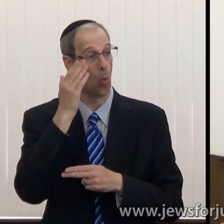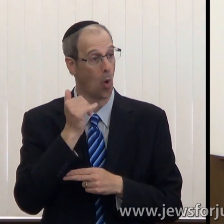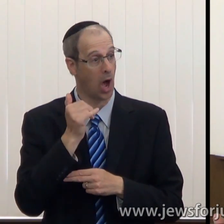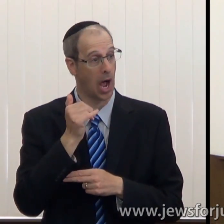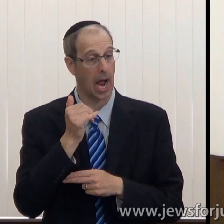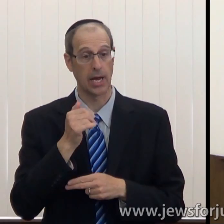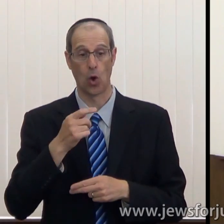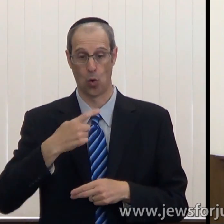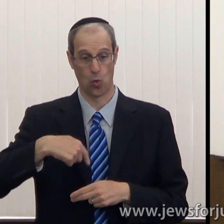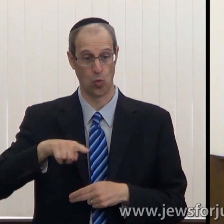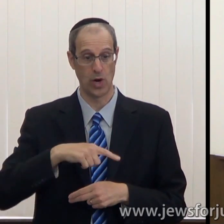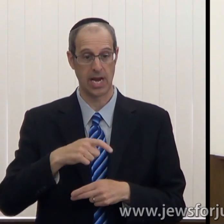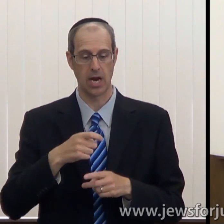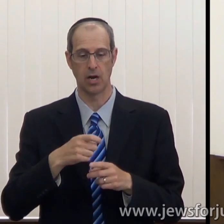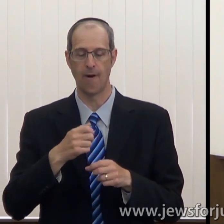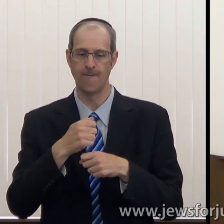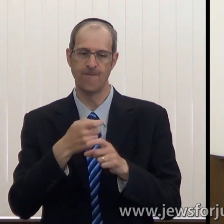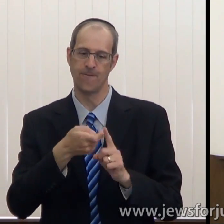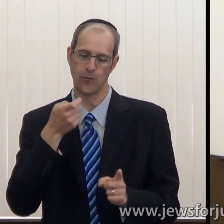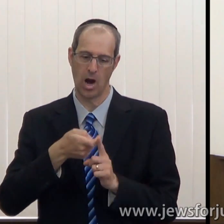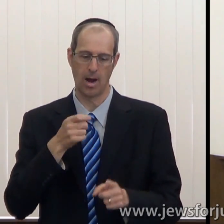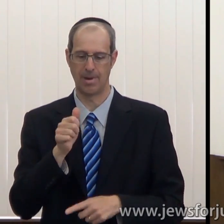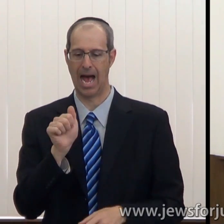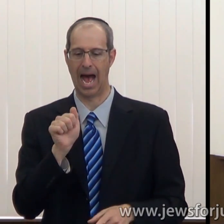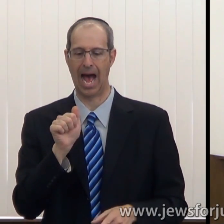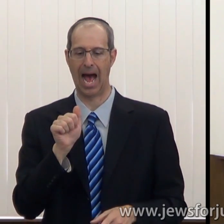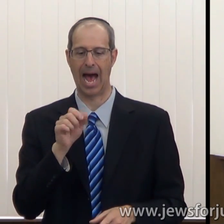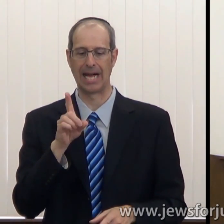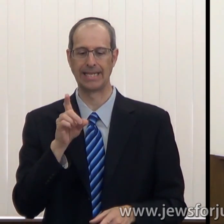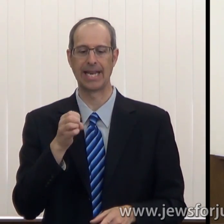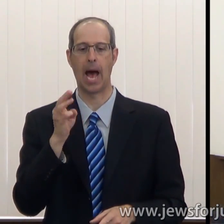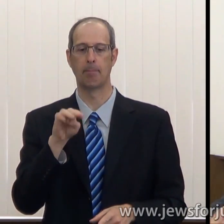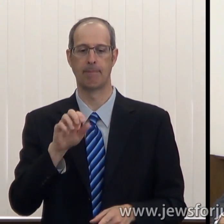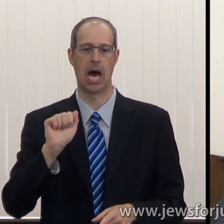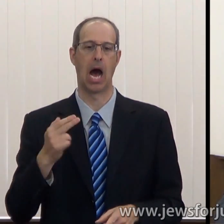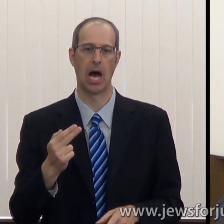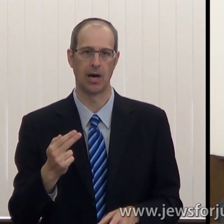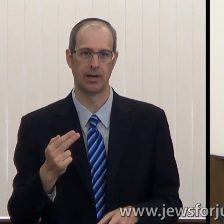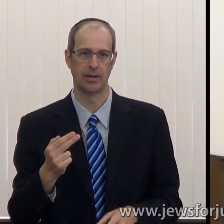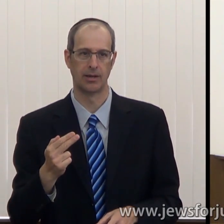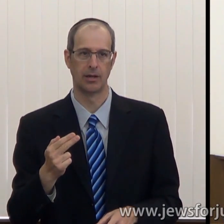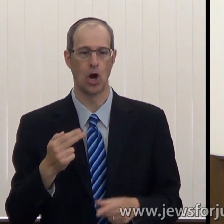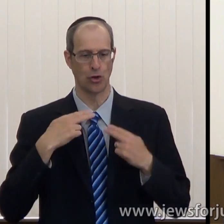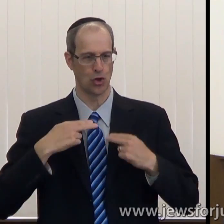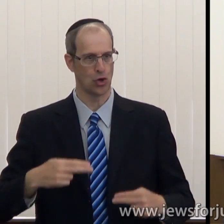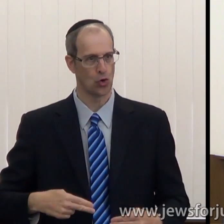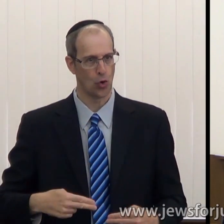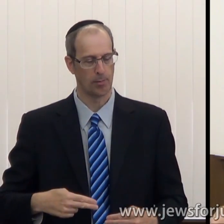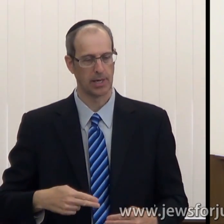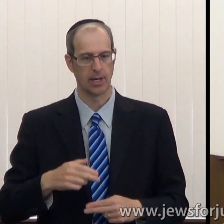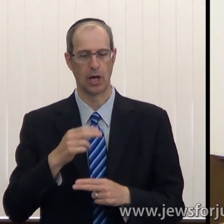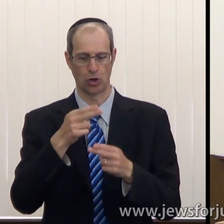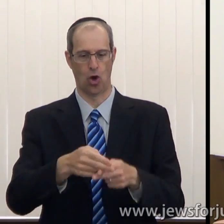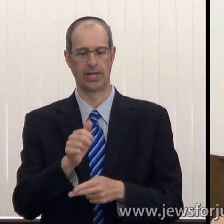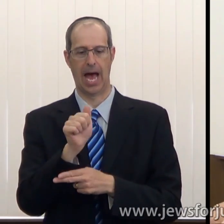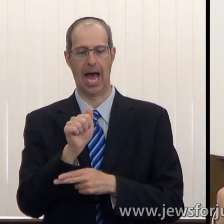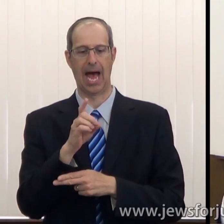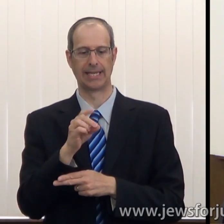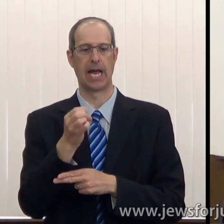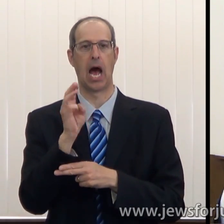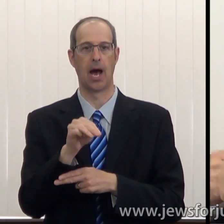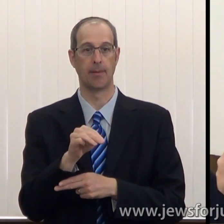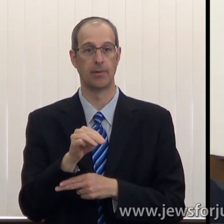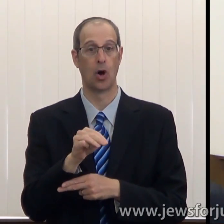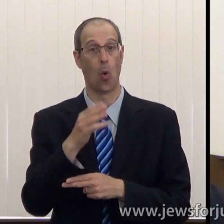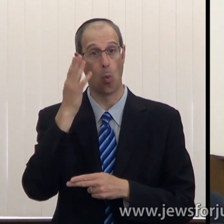come from the Adama. The human being is called Adam